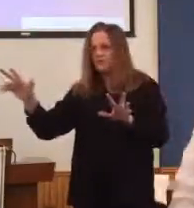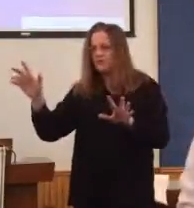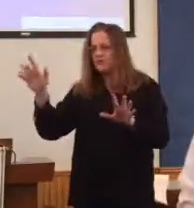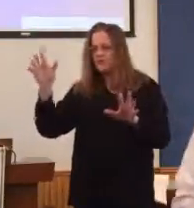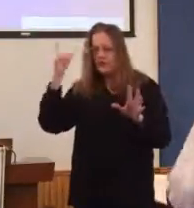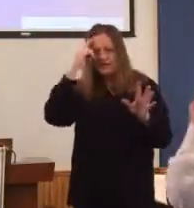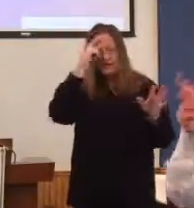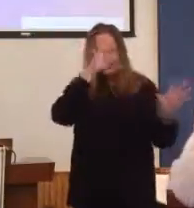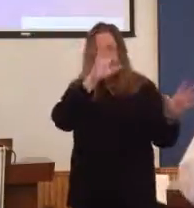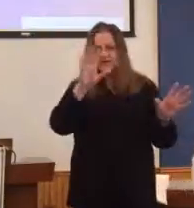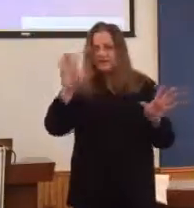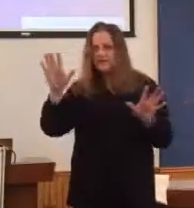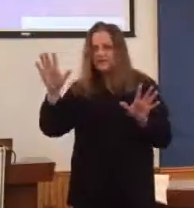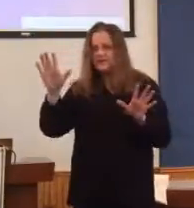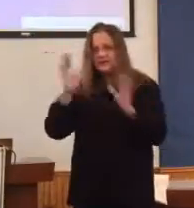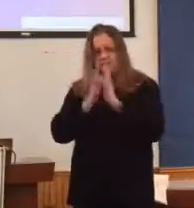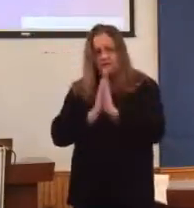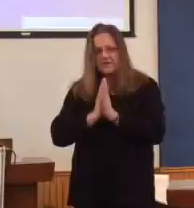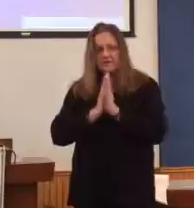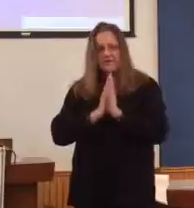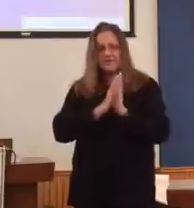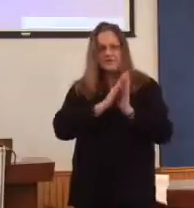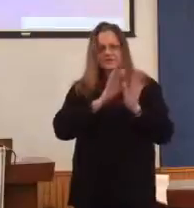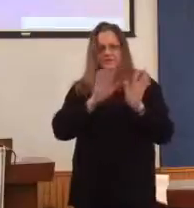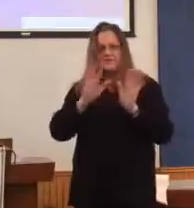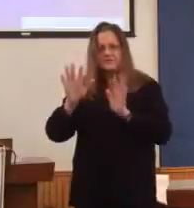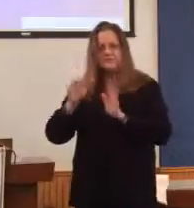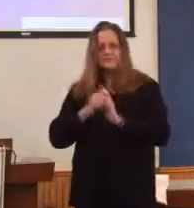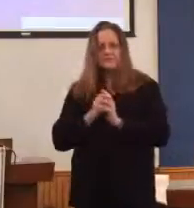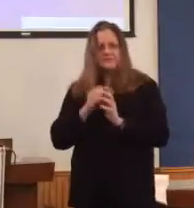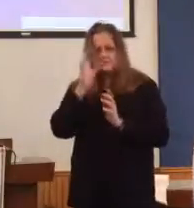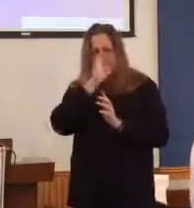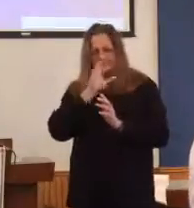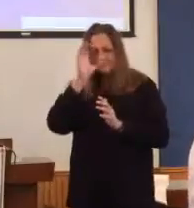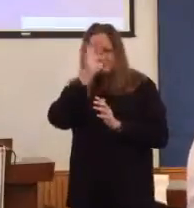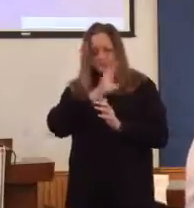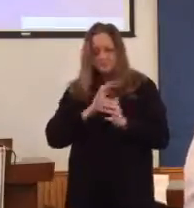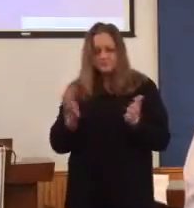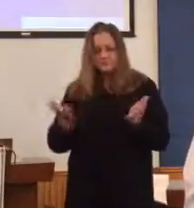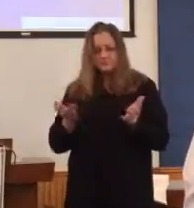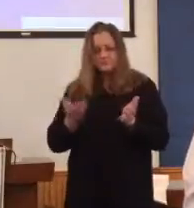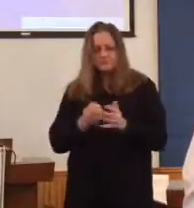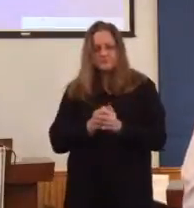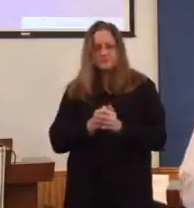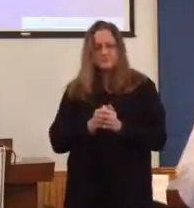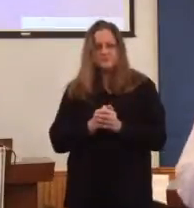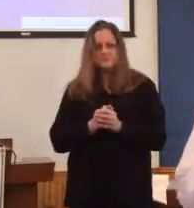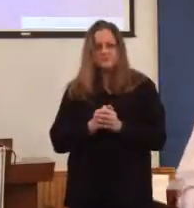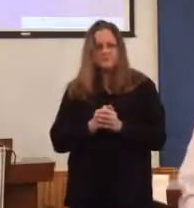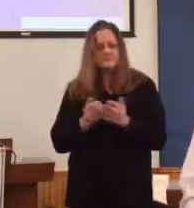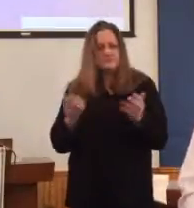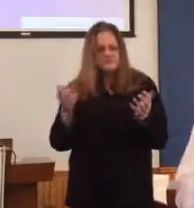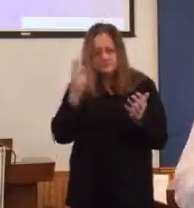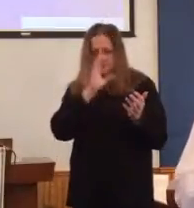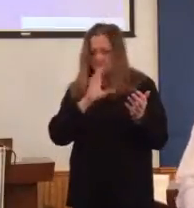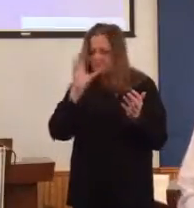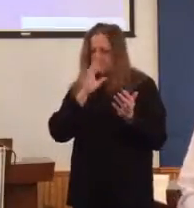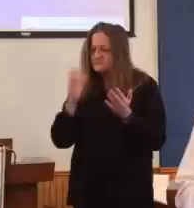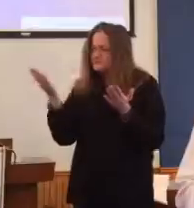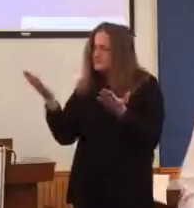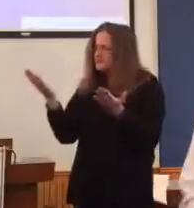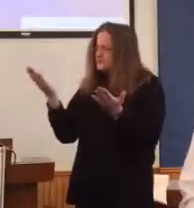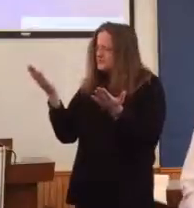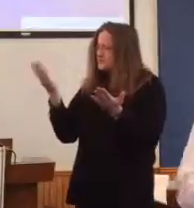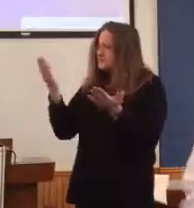think. Stop to pray. To find out what it is that we are really